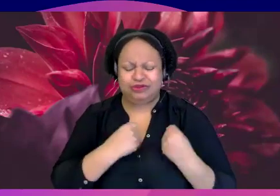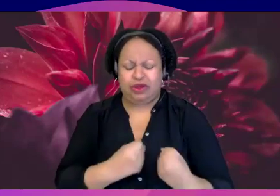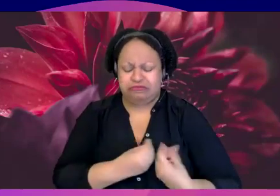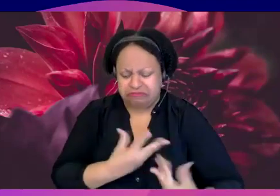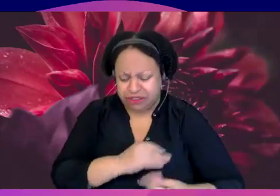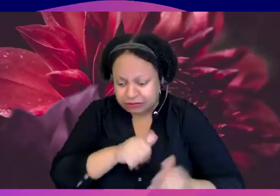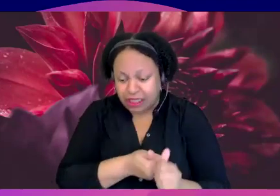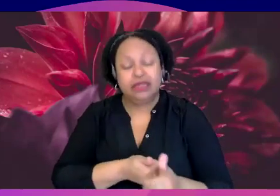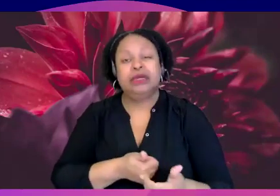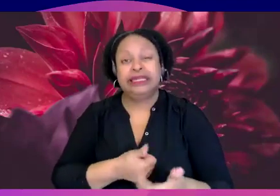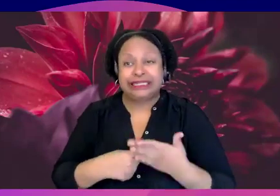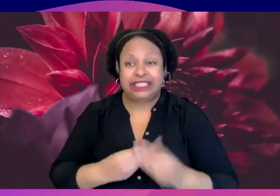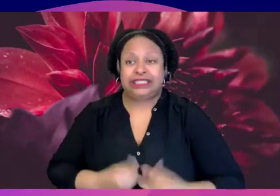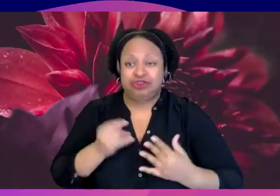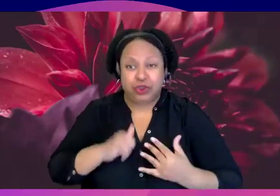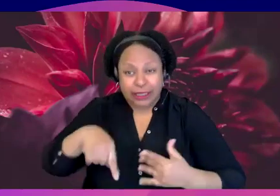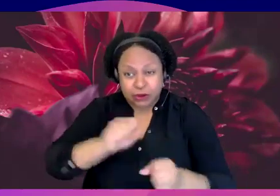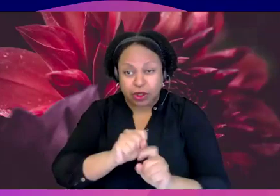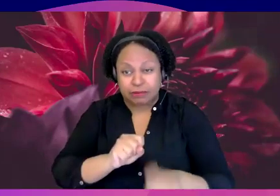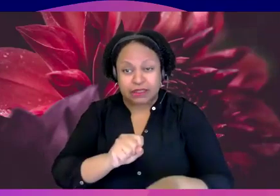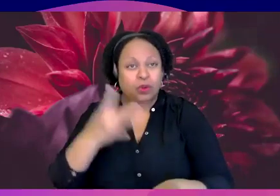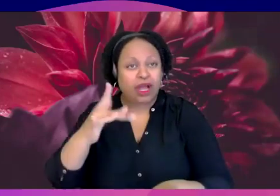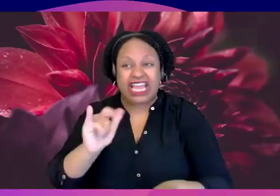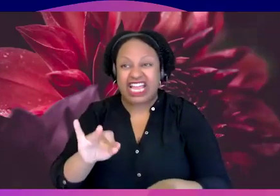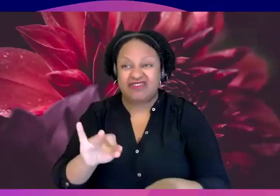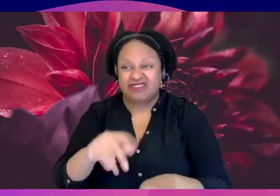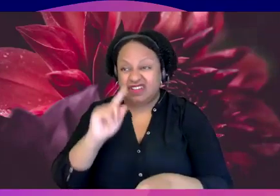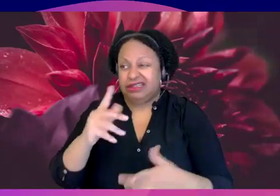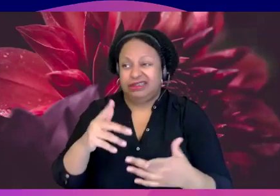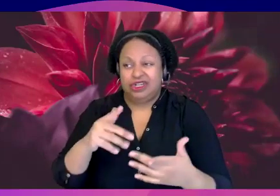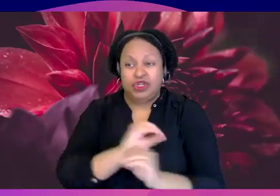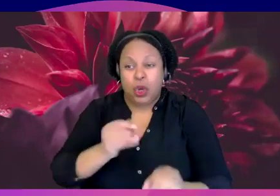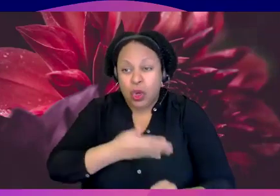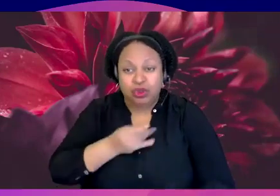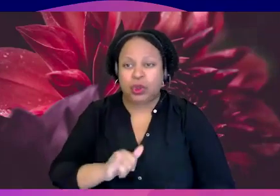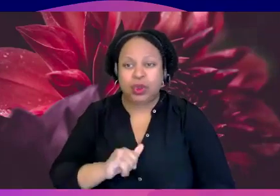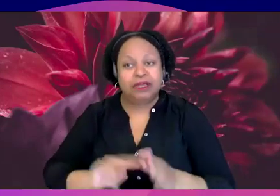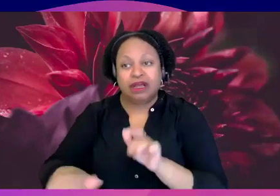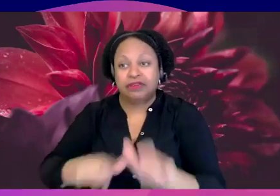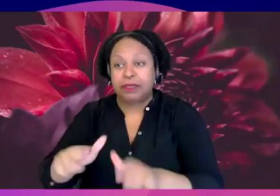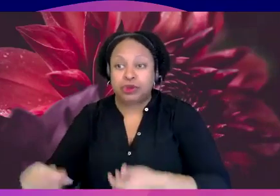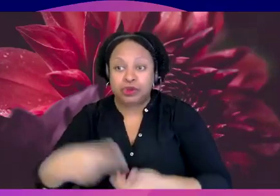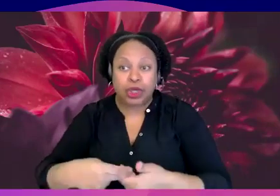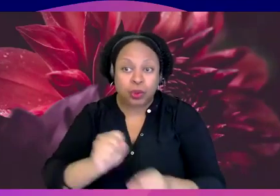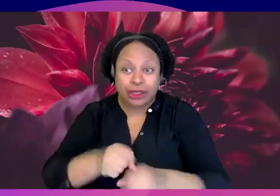or no one's going to want to join us. So those are some ways that at SBNB we do that.